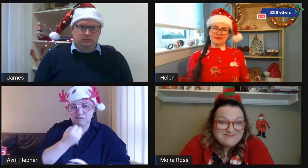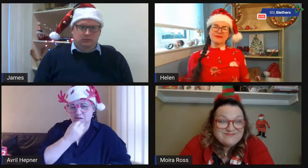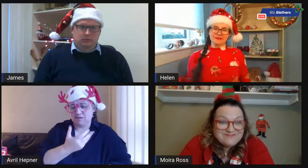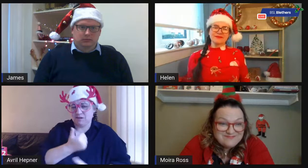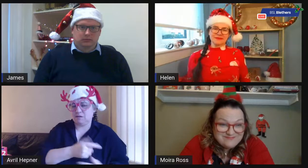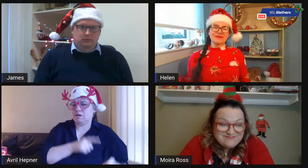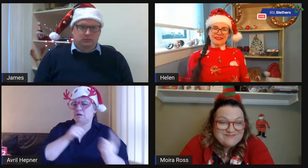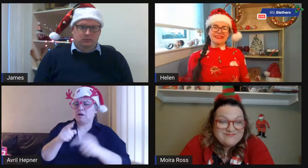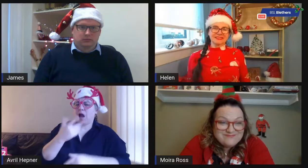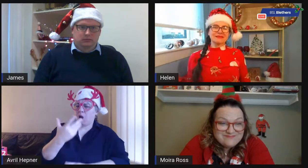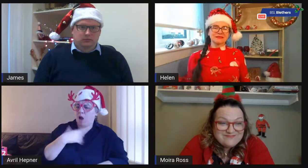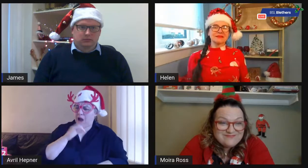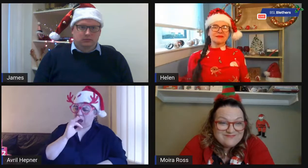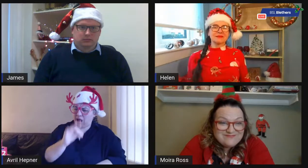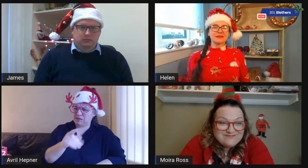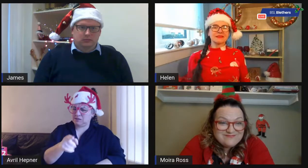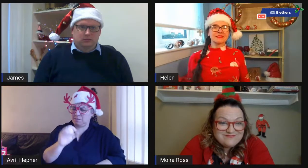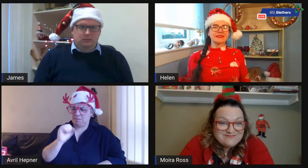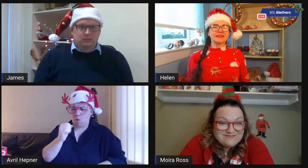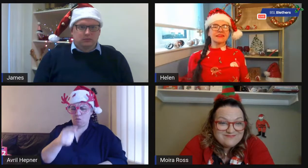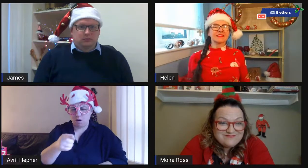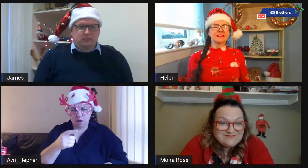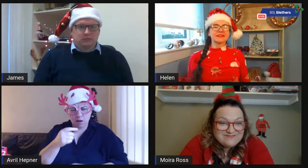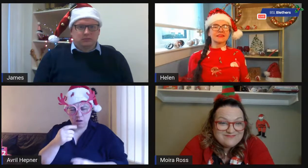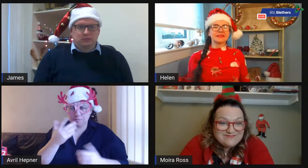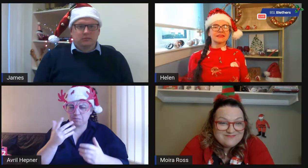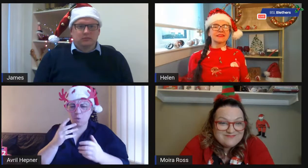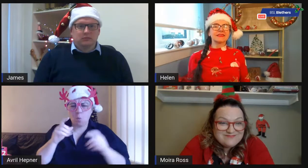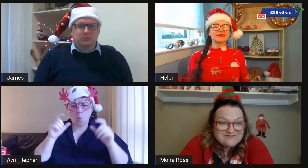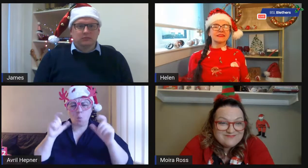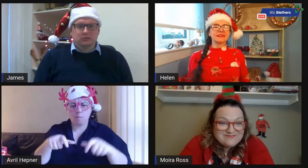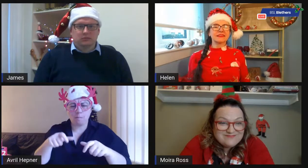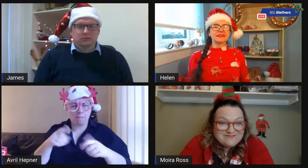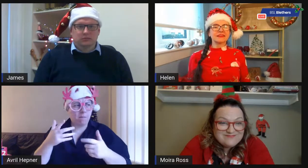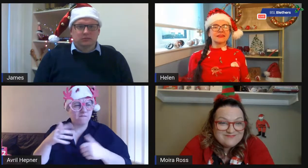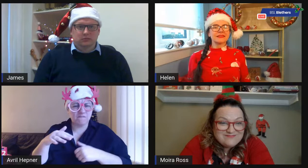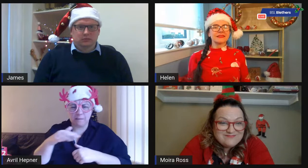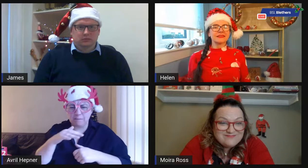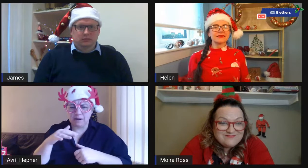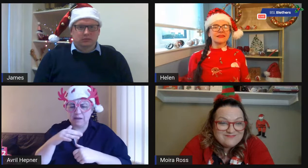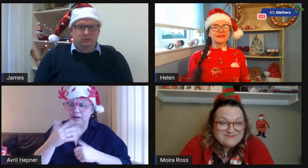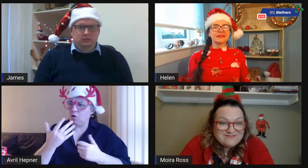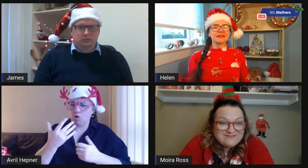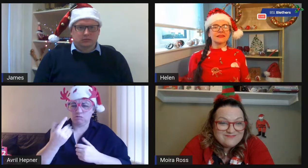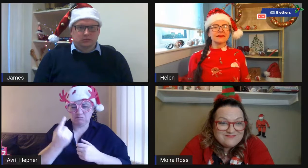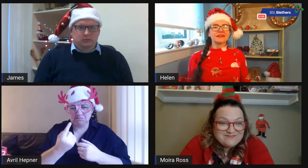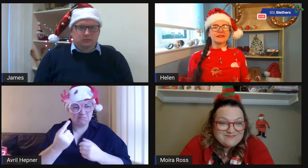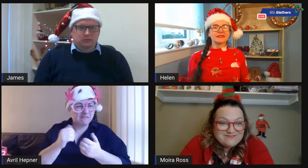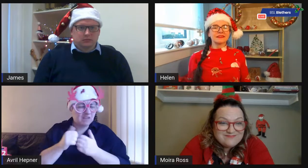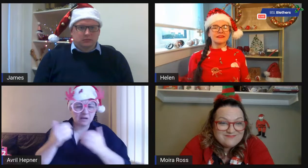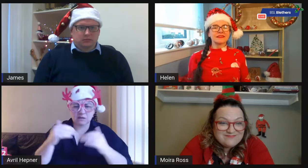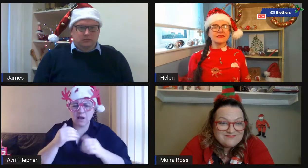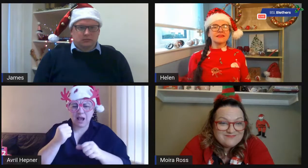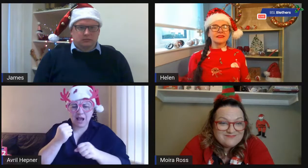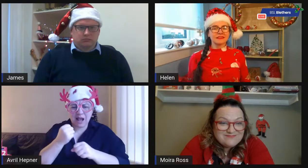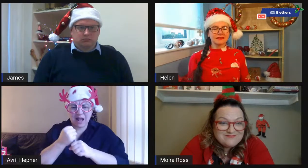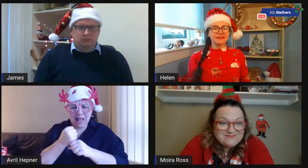our viewers to make themselves busy at home. That's fantastic. Thank you very much. Moira, when you're